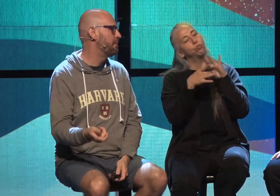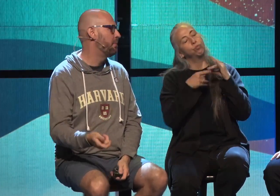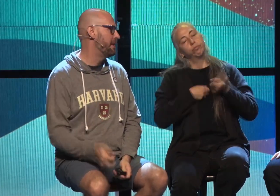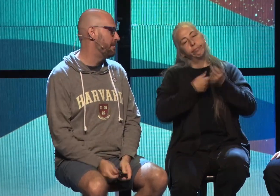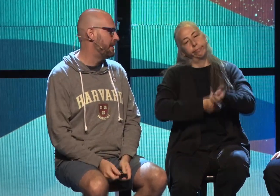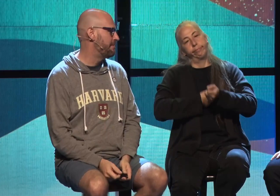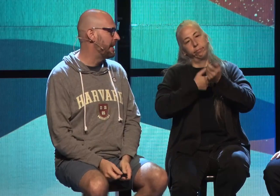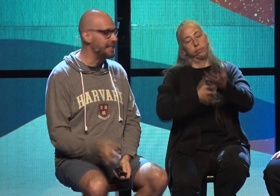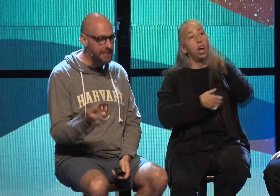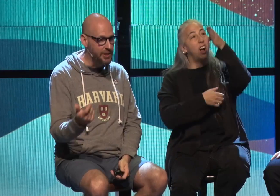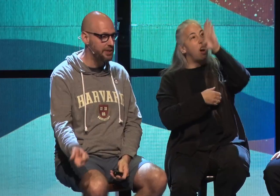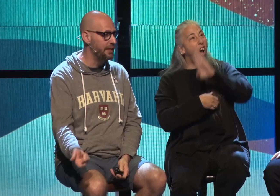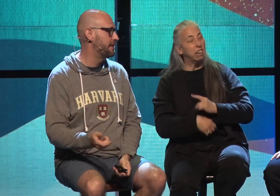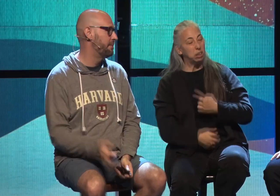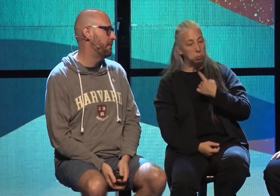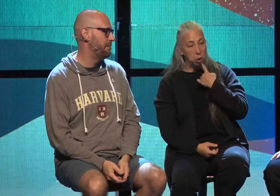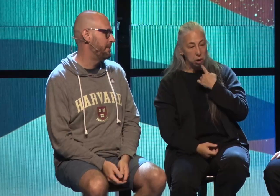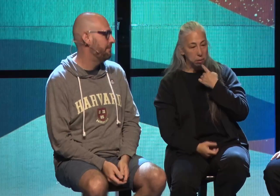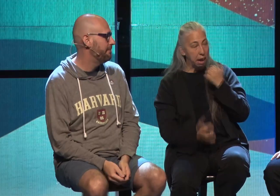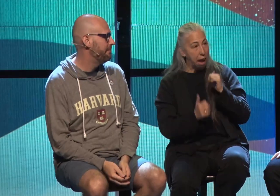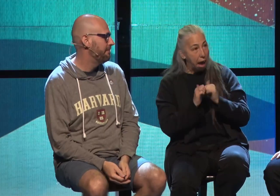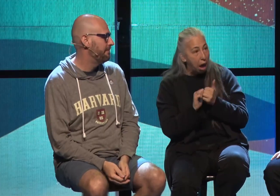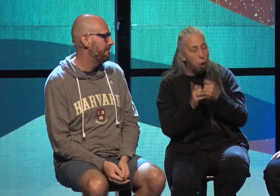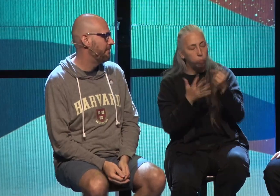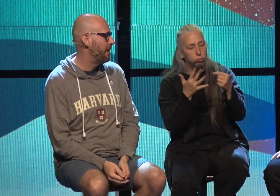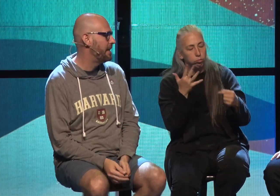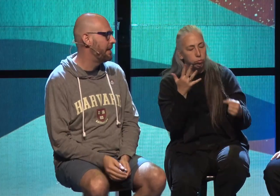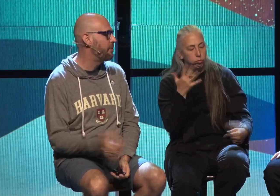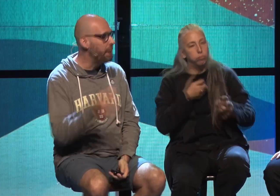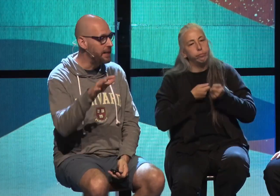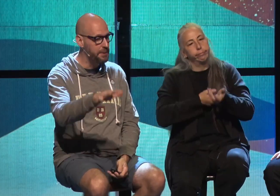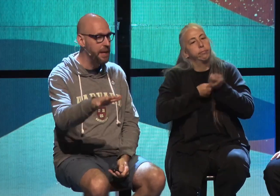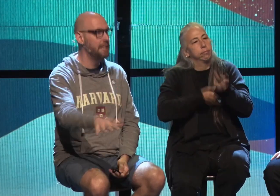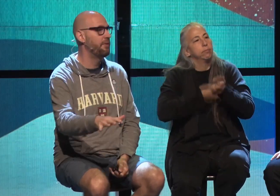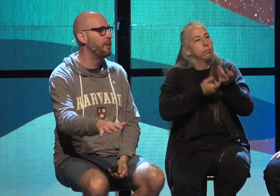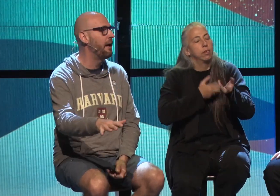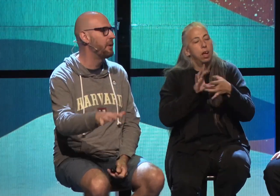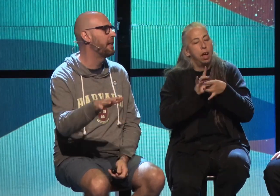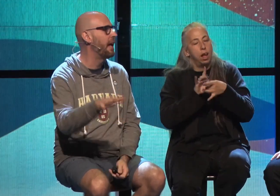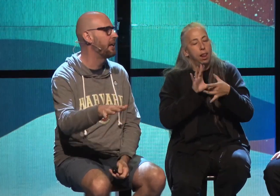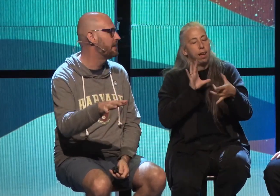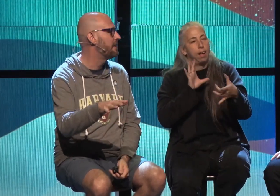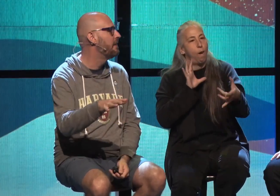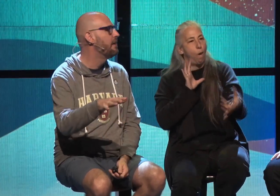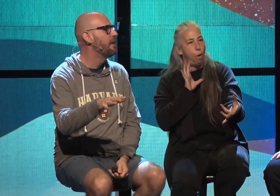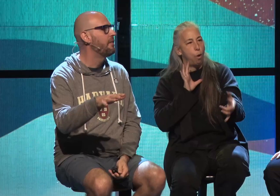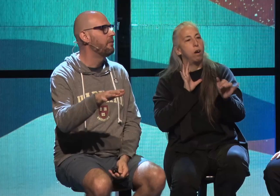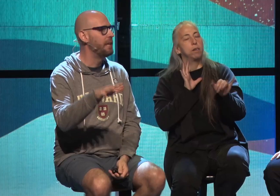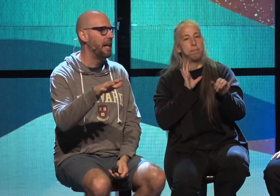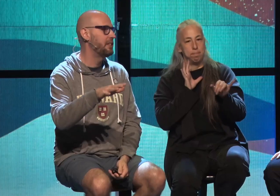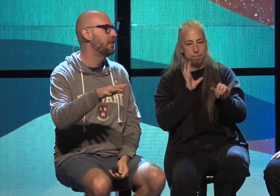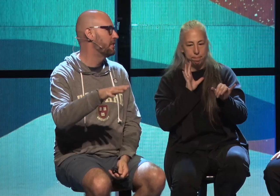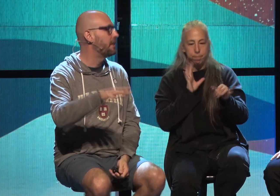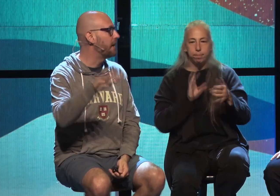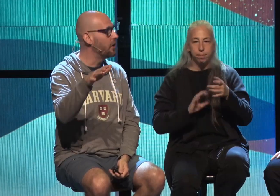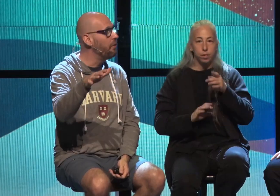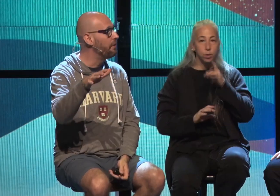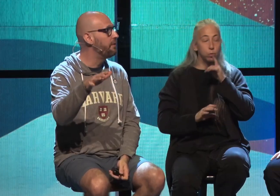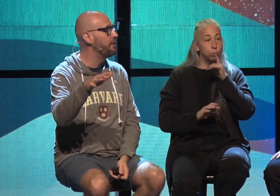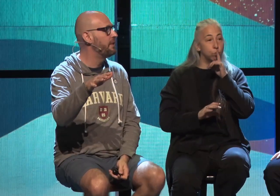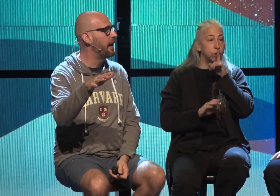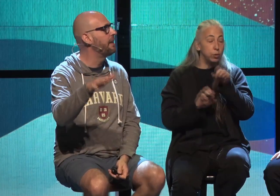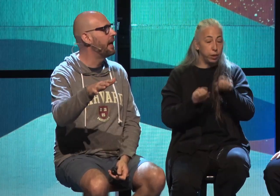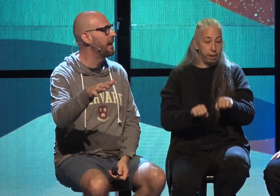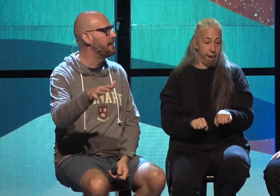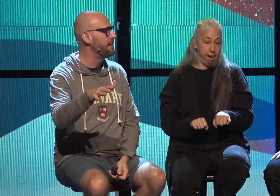God disappointed me and continues to disappoint me, right? And if we make space for that, we can actually learn to let go